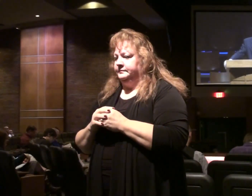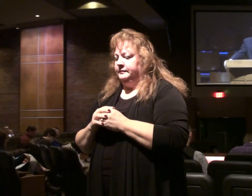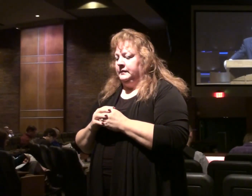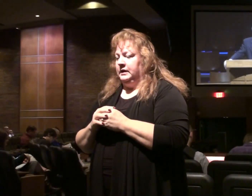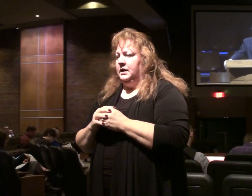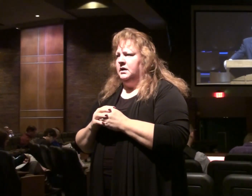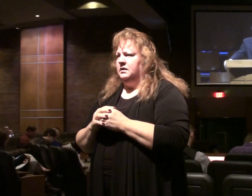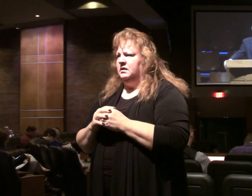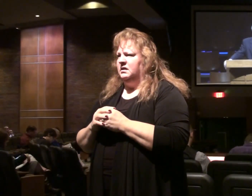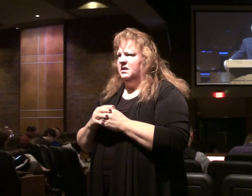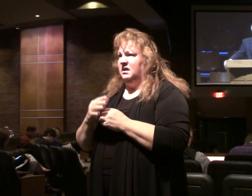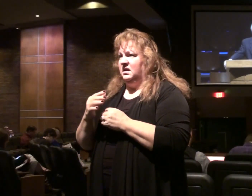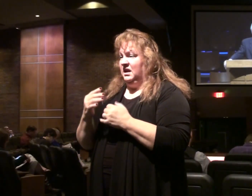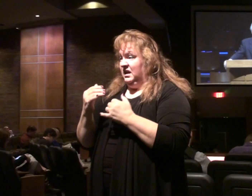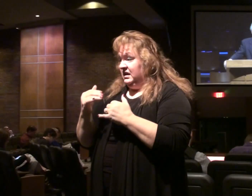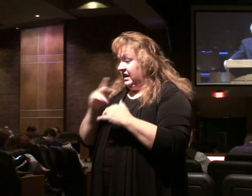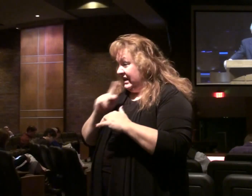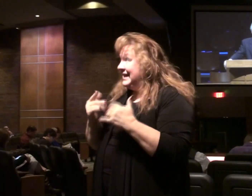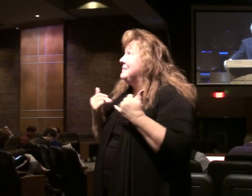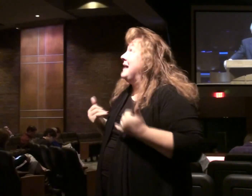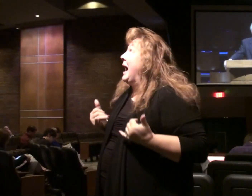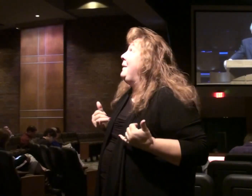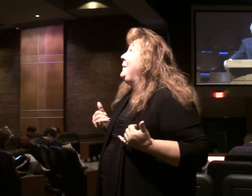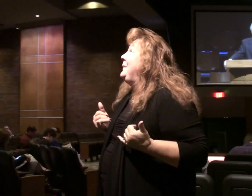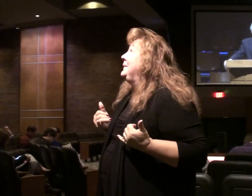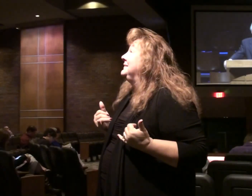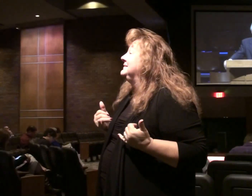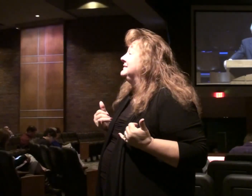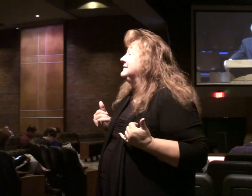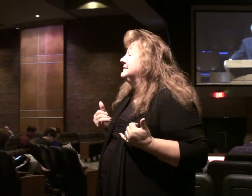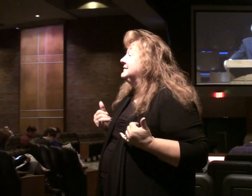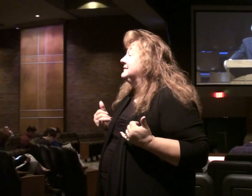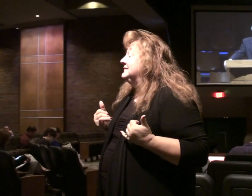And they ask, will you restore the kingdom?